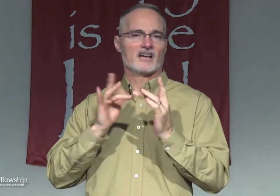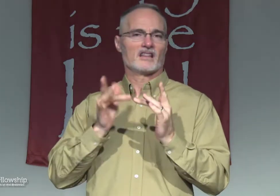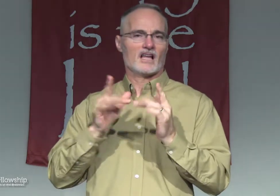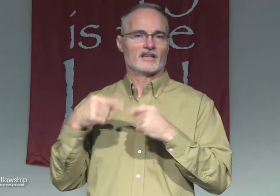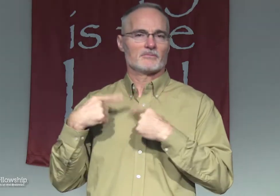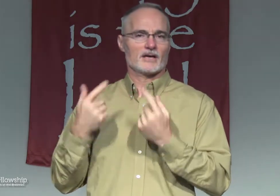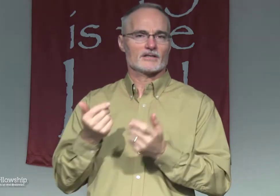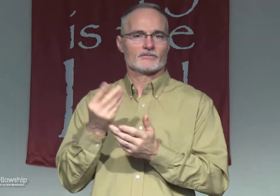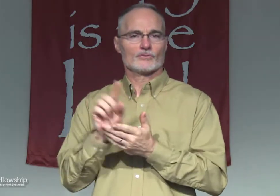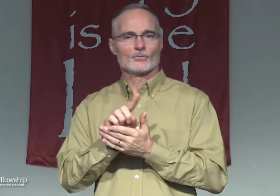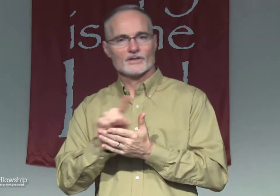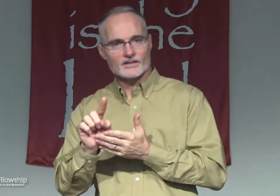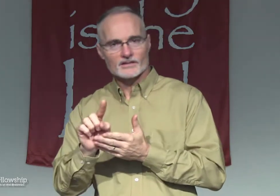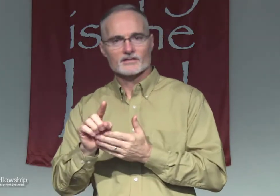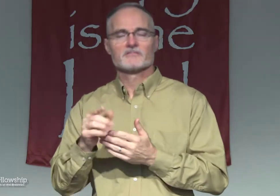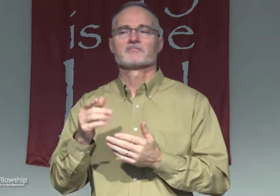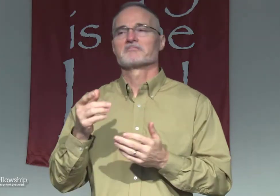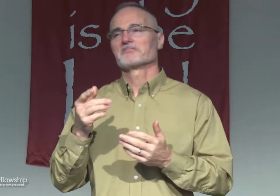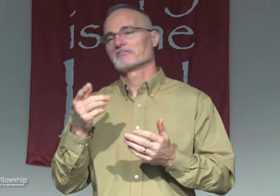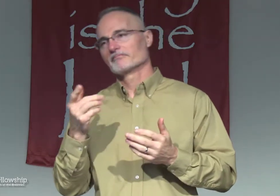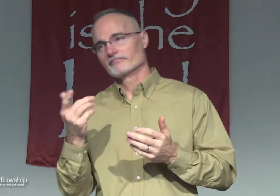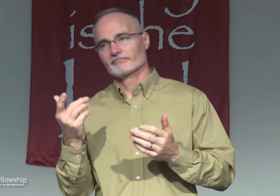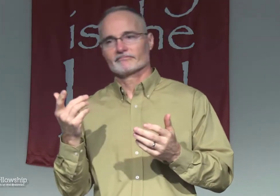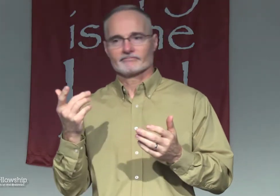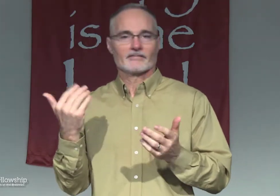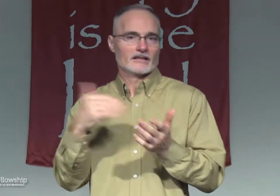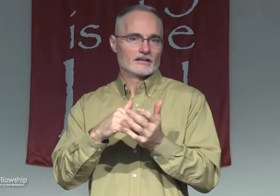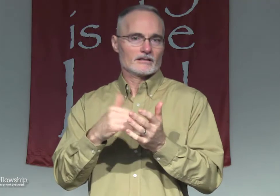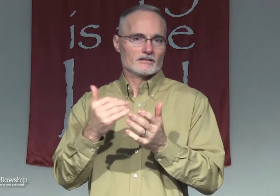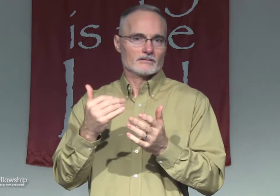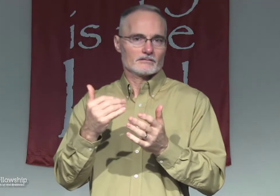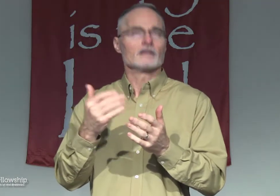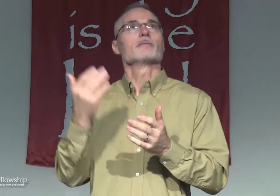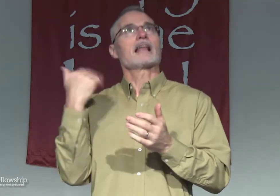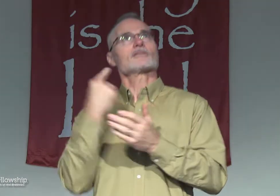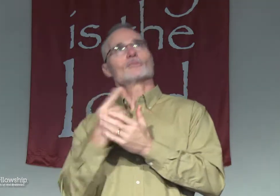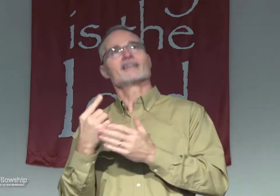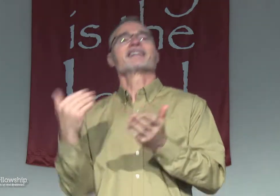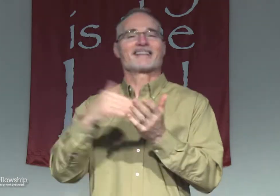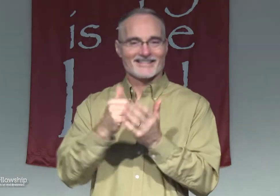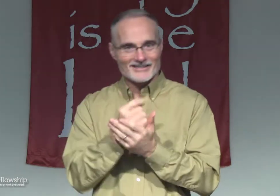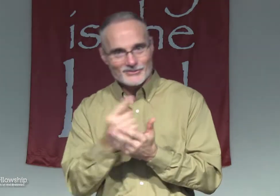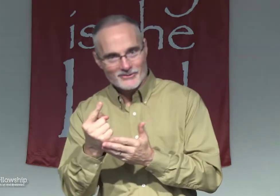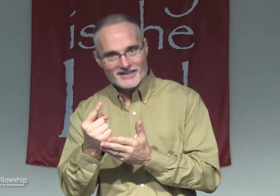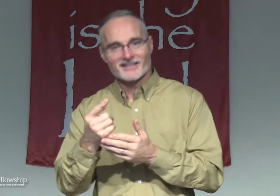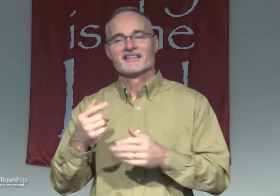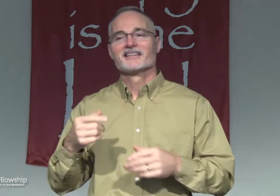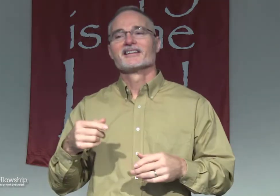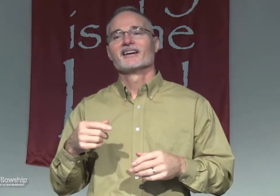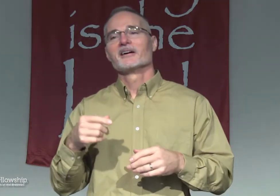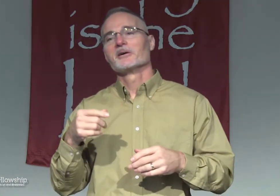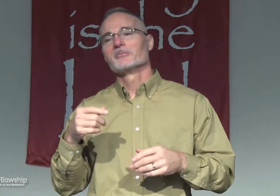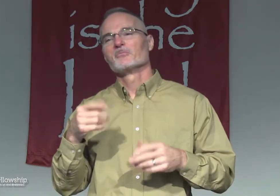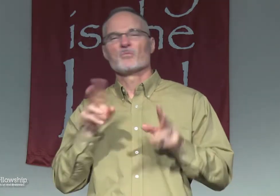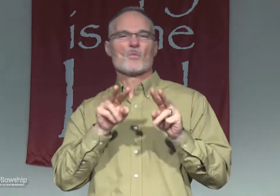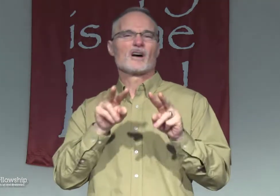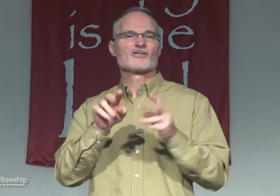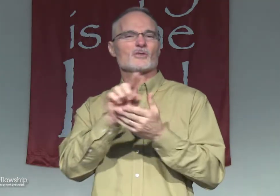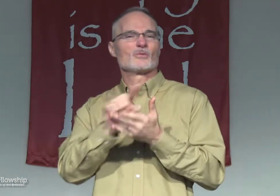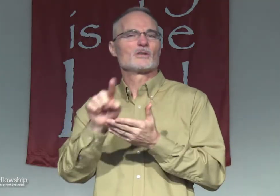building. So we've been online exclusively the past few weeks. Well, last week and again this week.